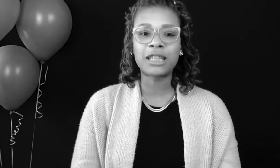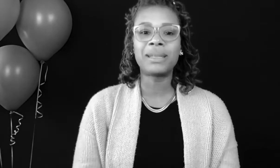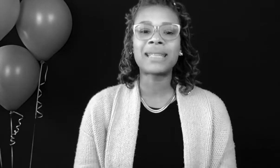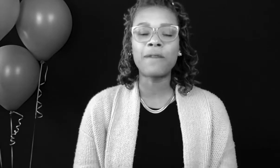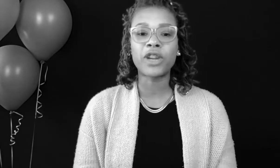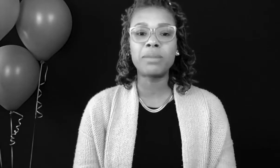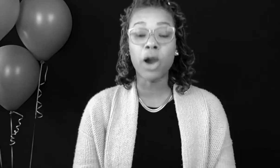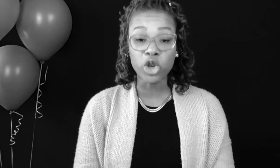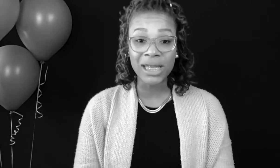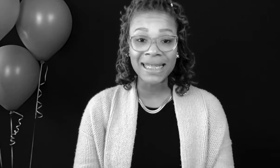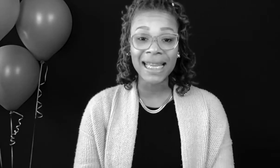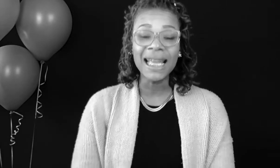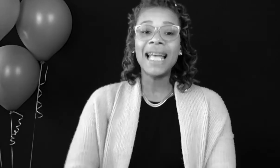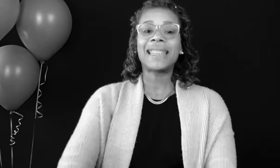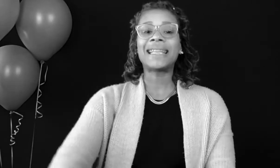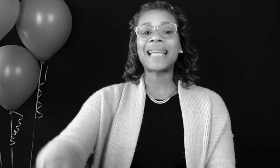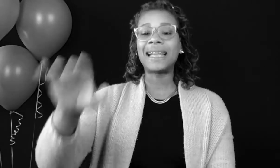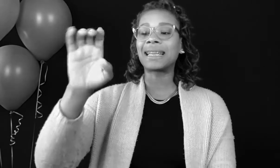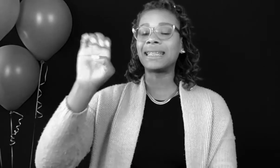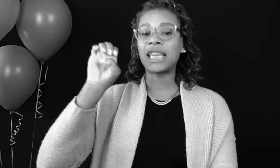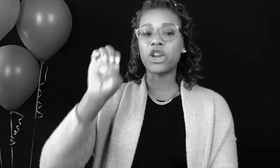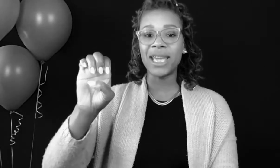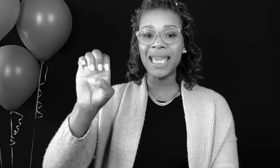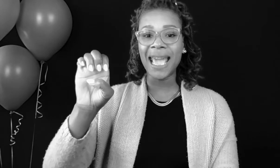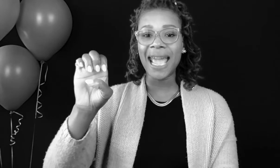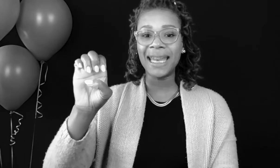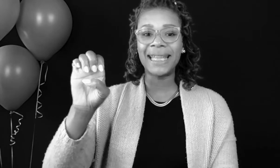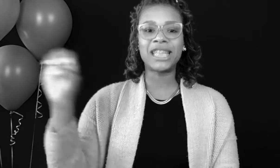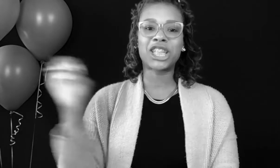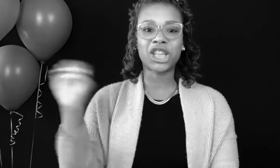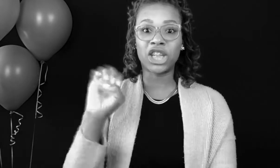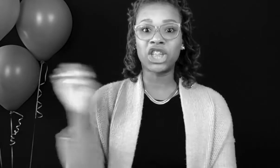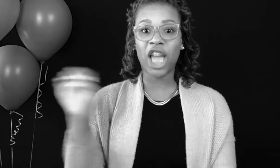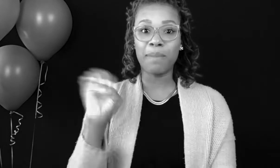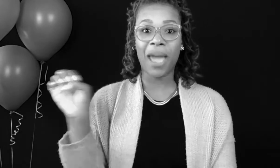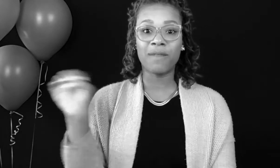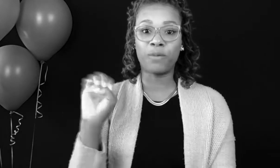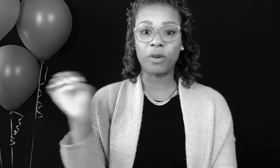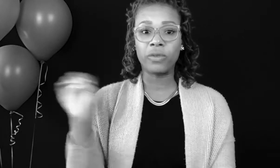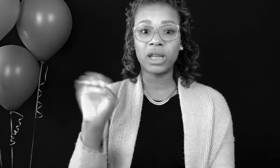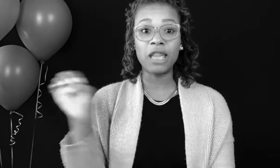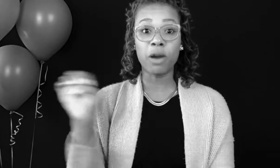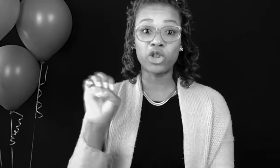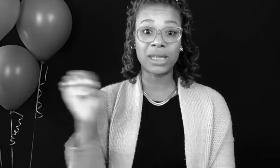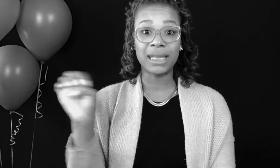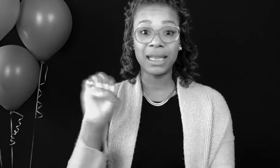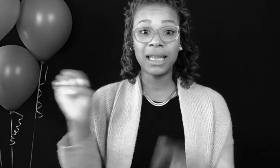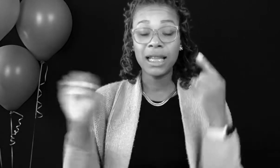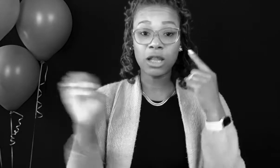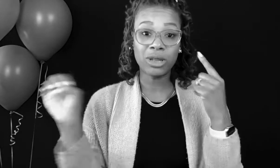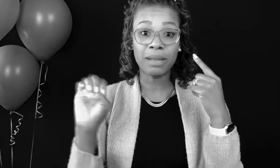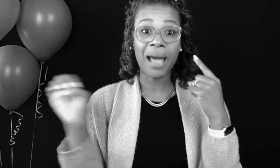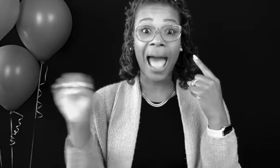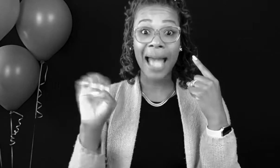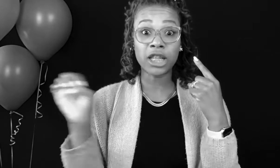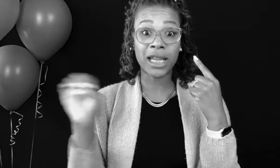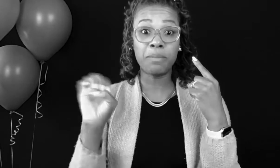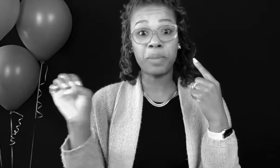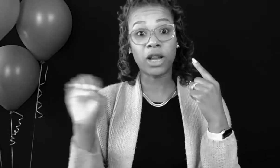sign for emergency. That sign is going to take your E hand and it's just going to shake back and forth. Emergency. Notice that my eyes are getting bigger